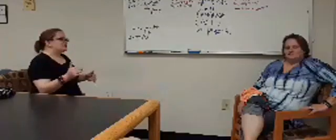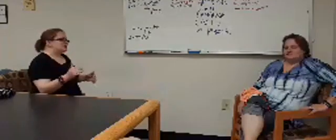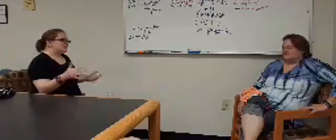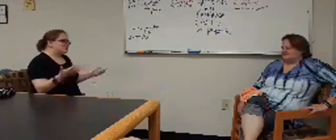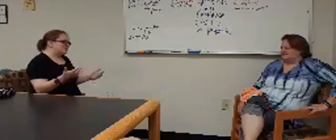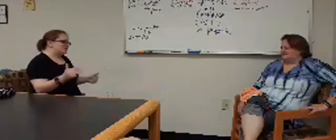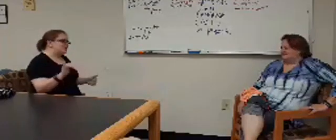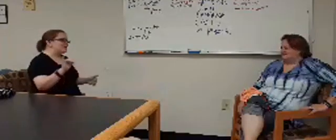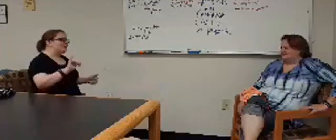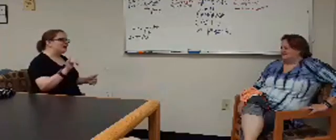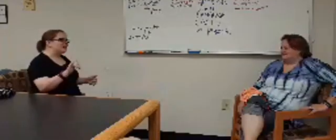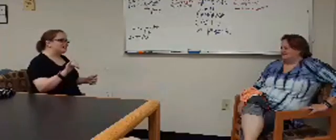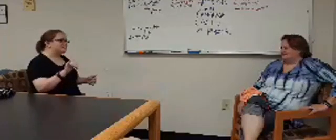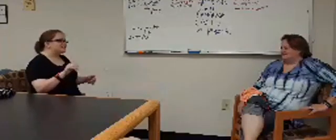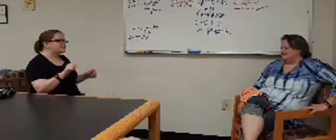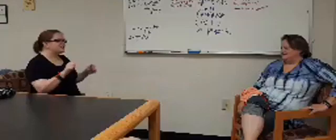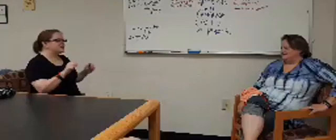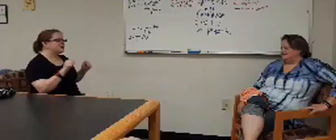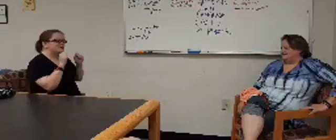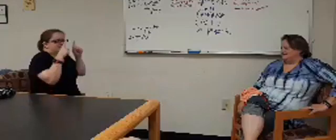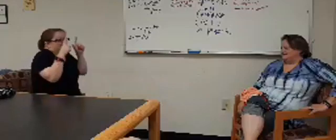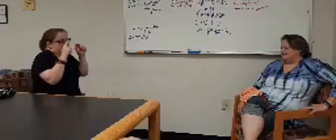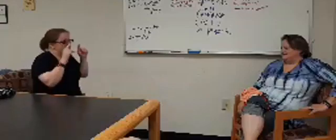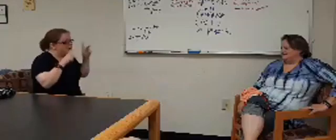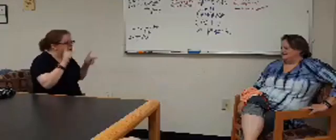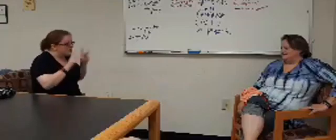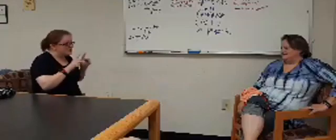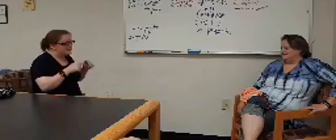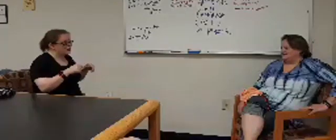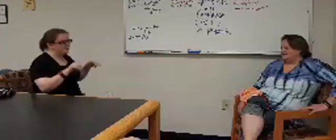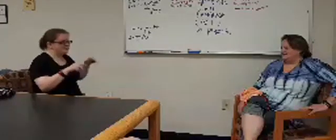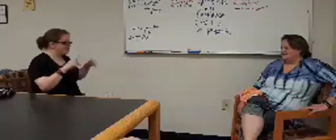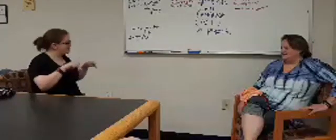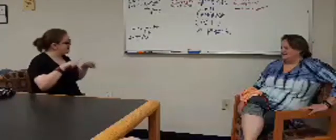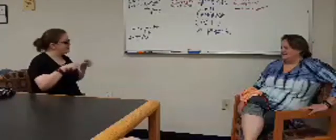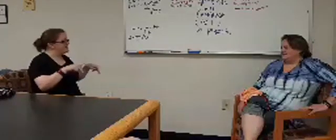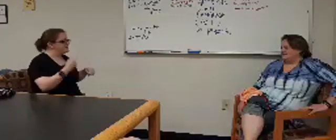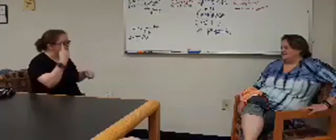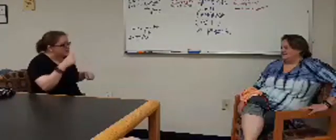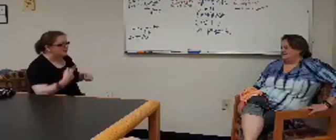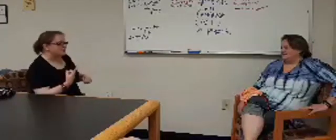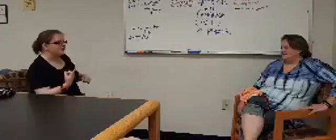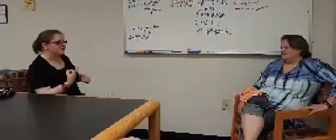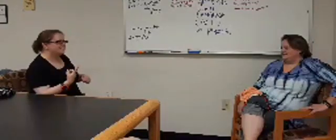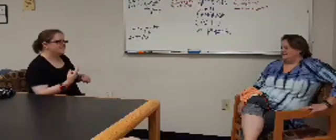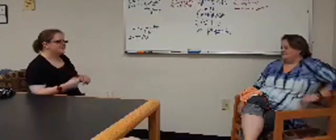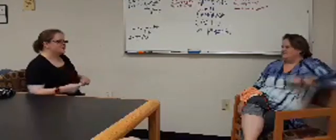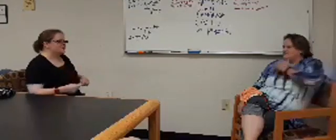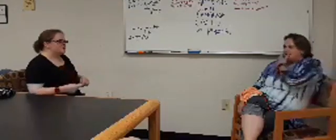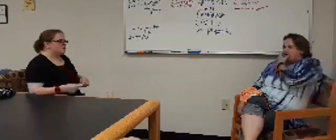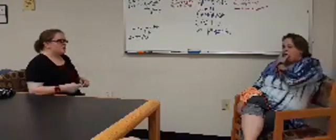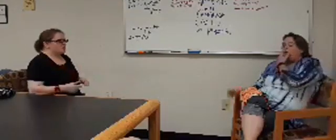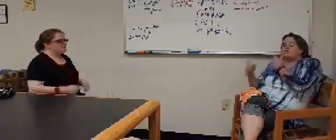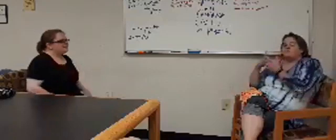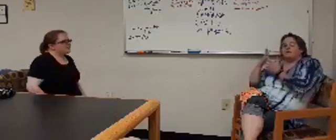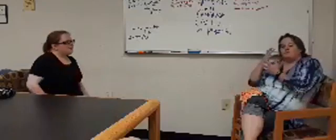And like surprise party or parties for someone. Oh, you mean you want to know